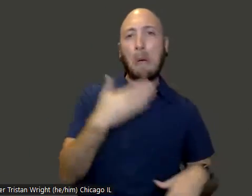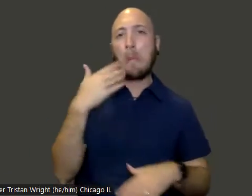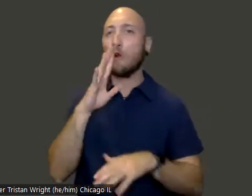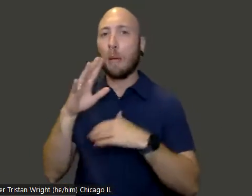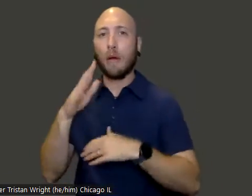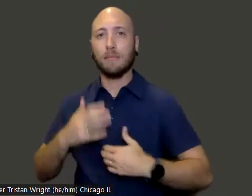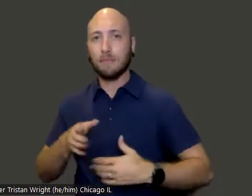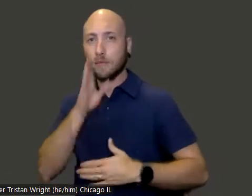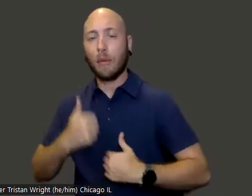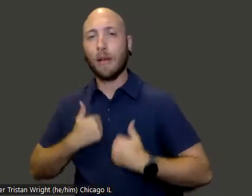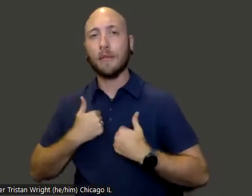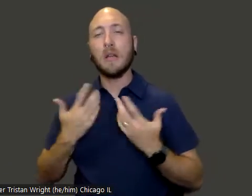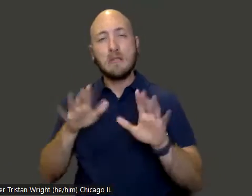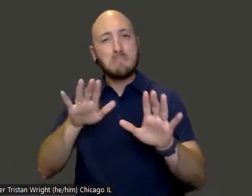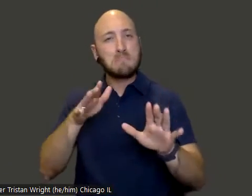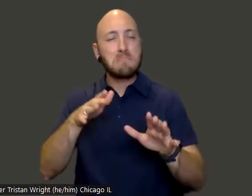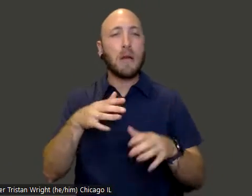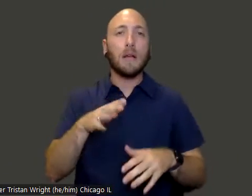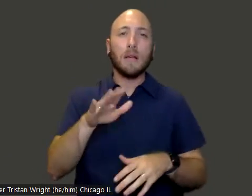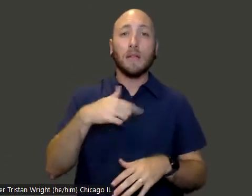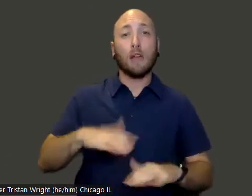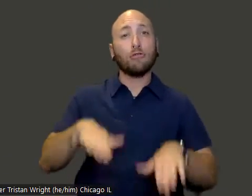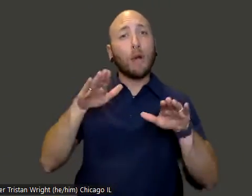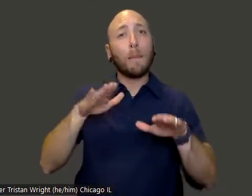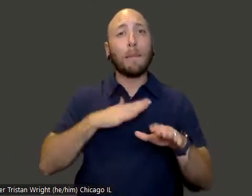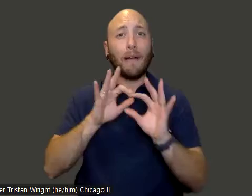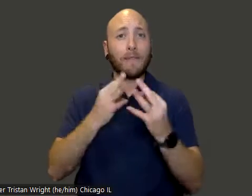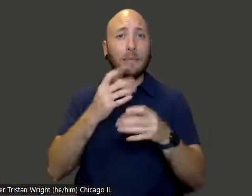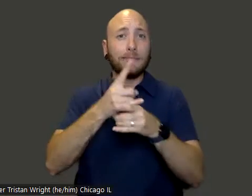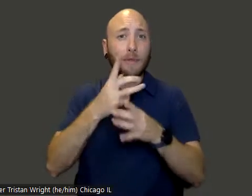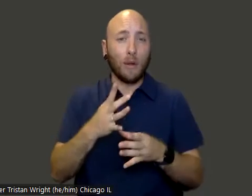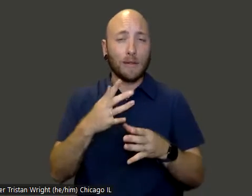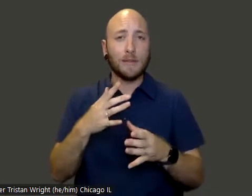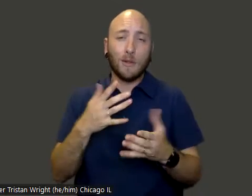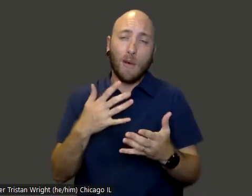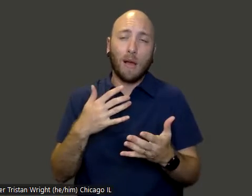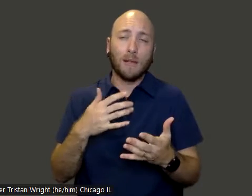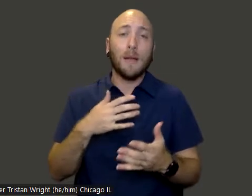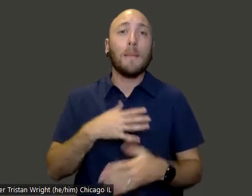here. I grew up in an alcoholic household with a drug addict and alcoholic dad.